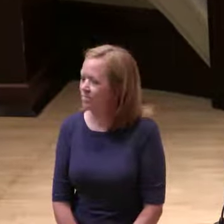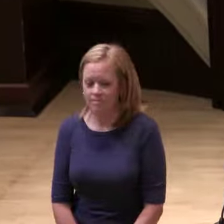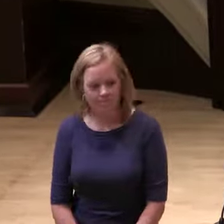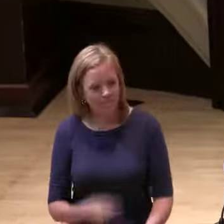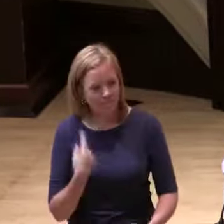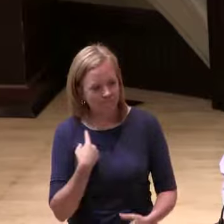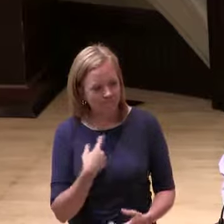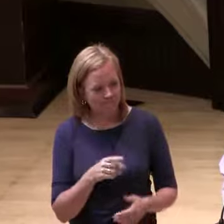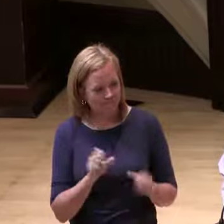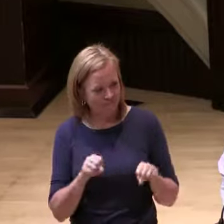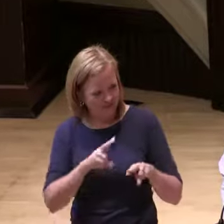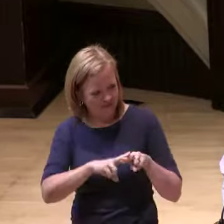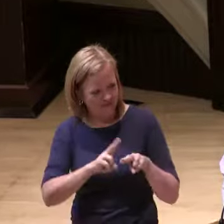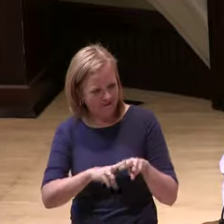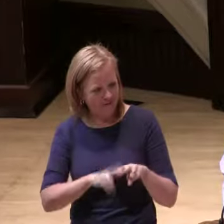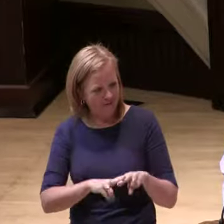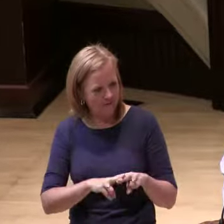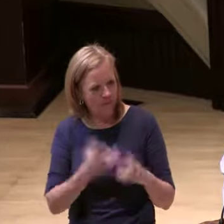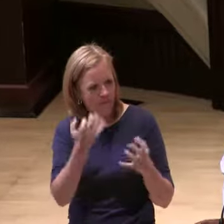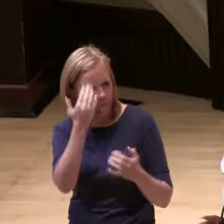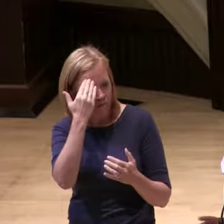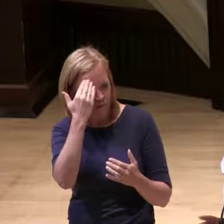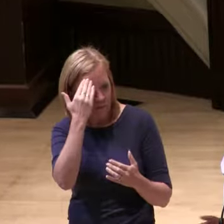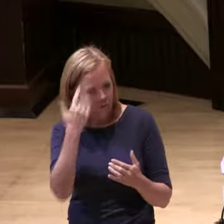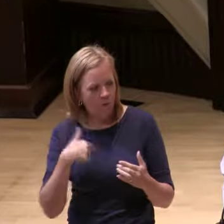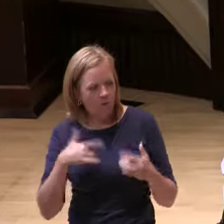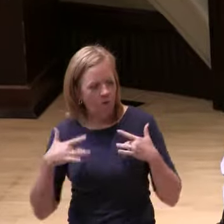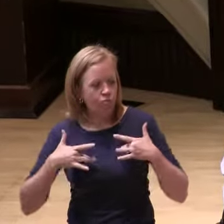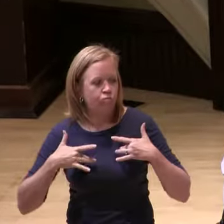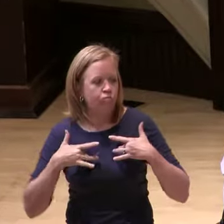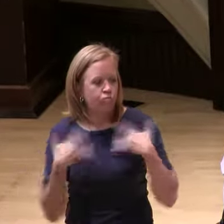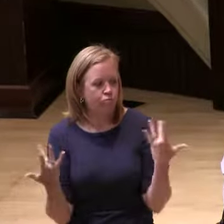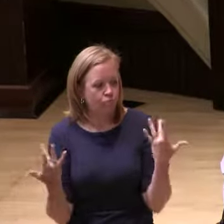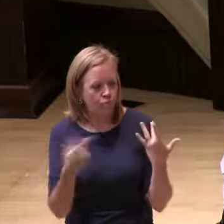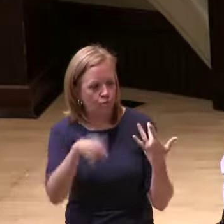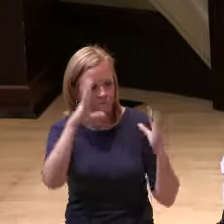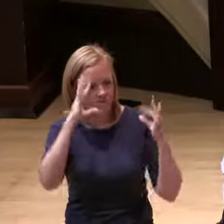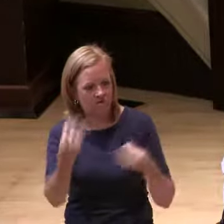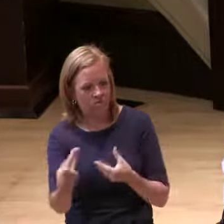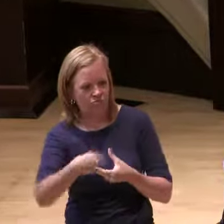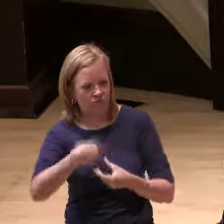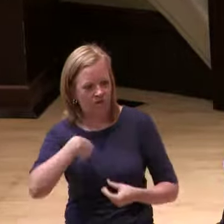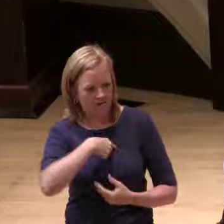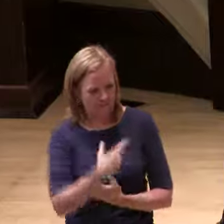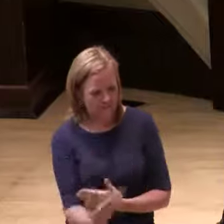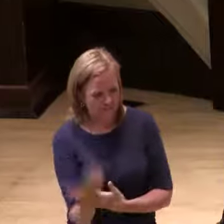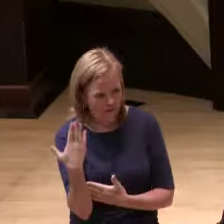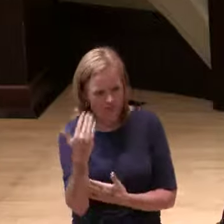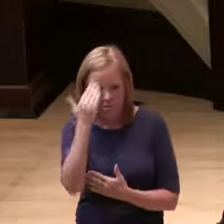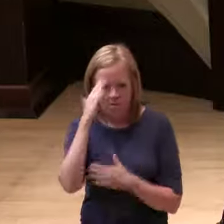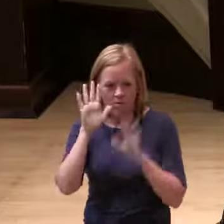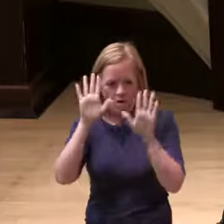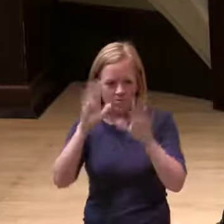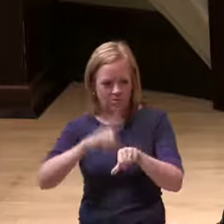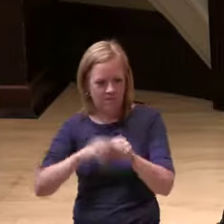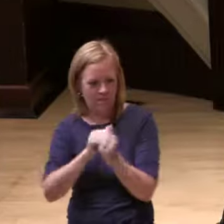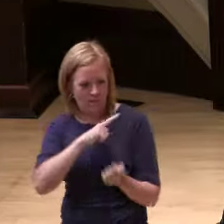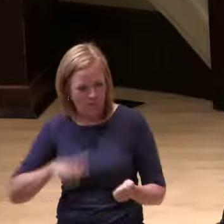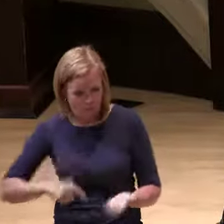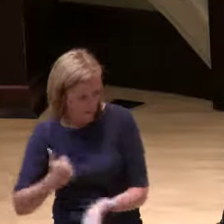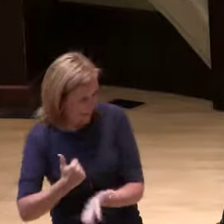You may be seated. We want you to know that we're absolutely thrilled that you've decided to join us this morning, and we know you're going to have a great time in the